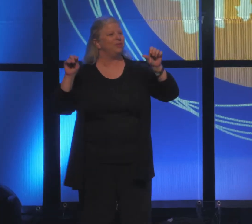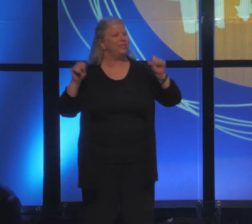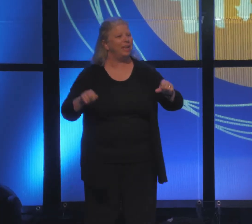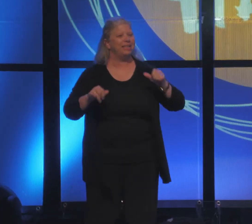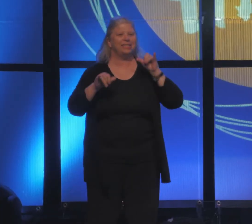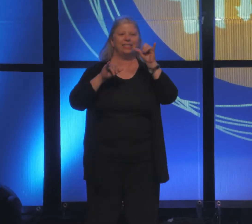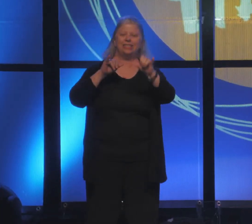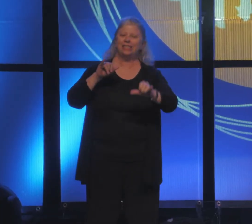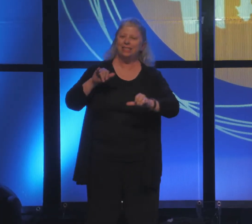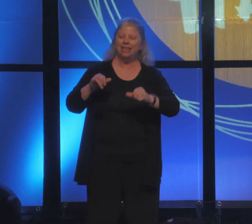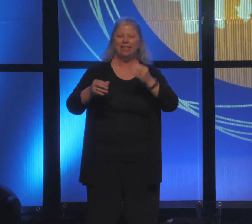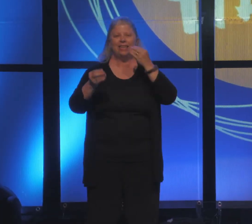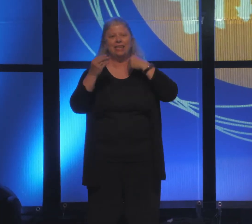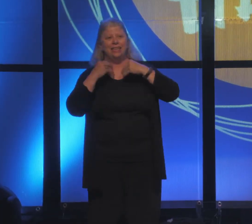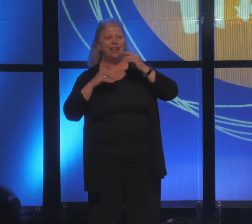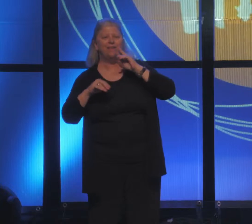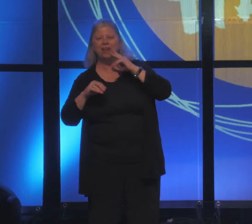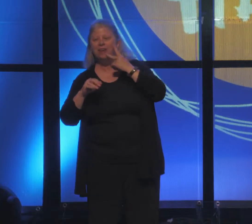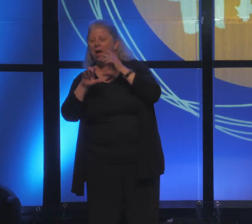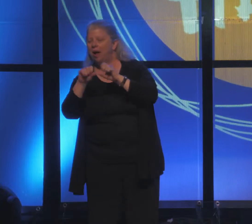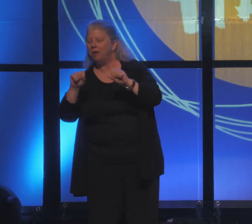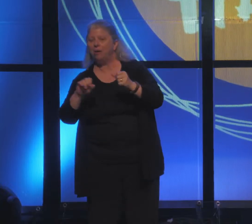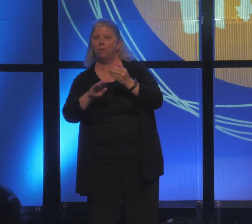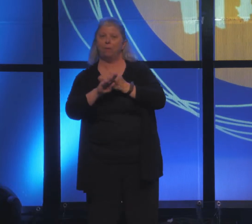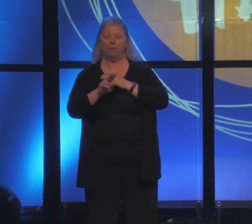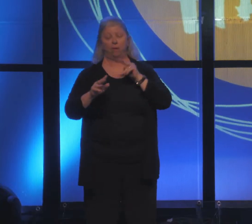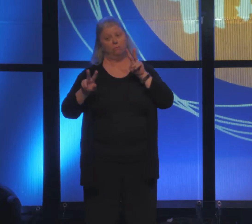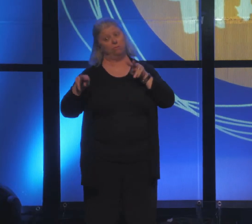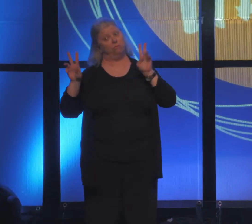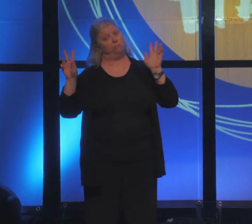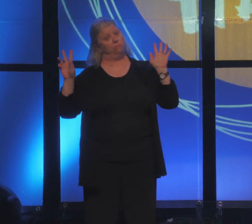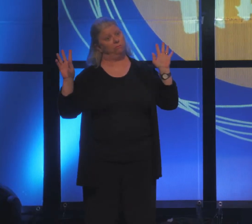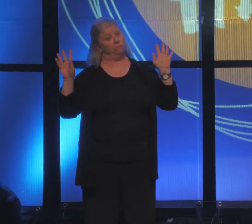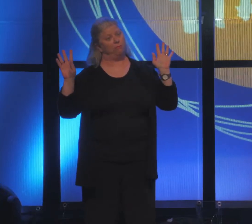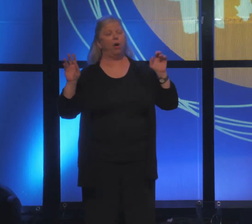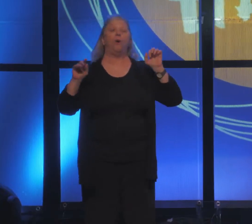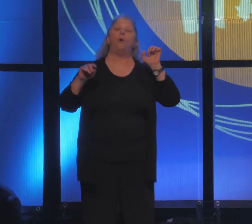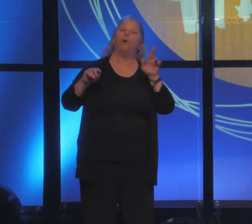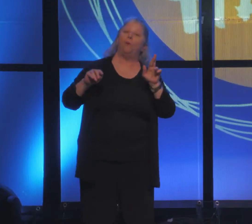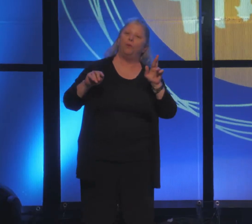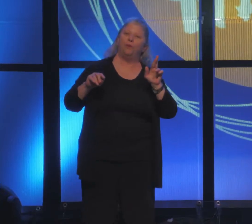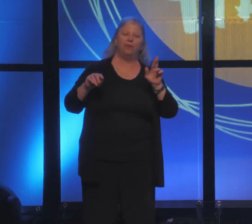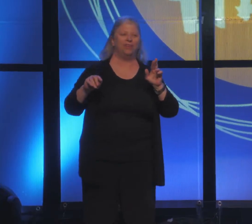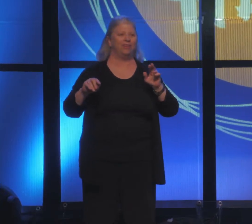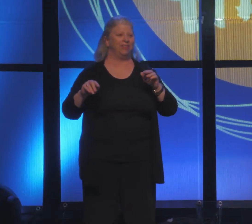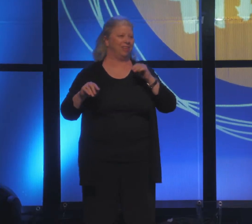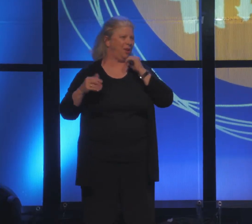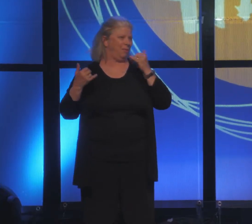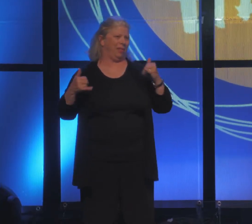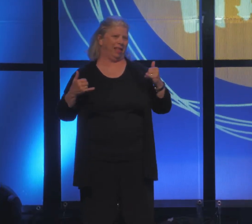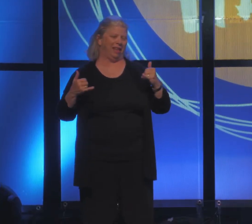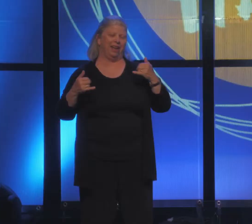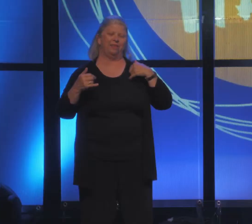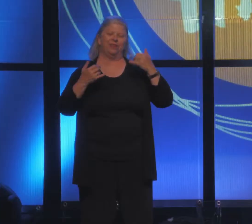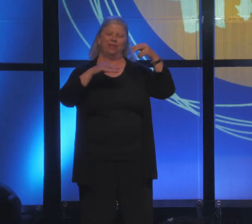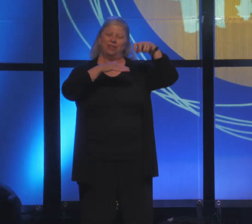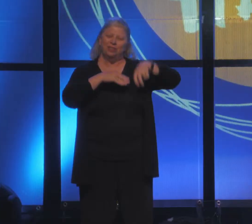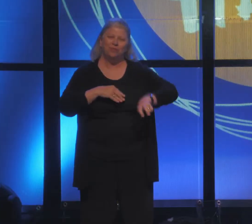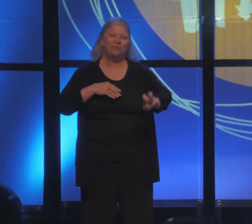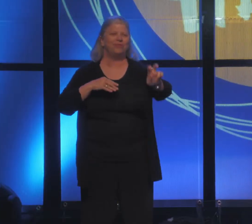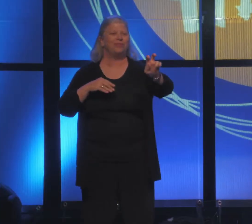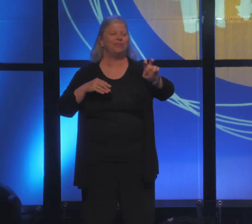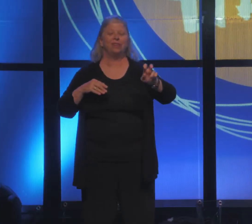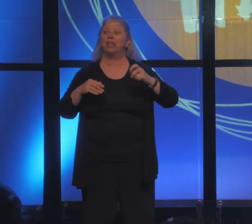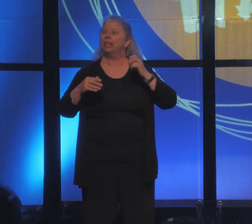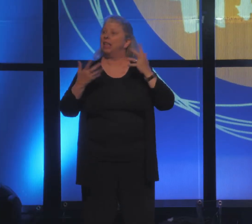stick around, eat a veggie hot dog before you judge it, or, play around in some inflatables or something. But